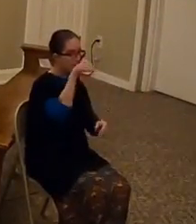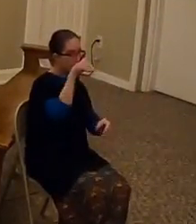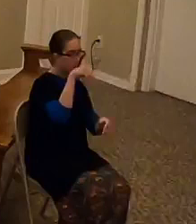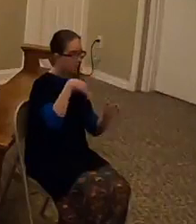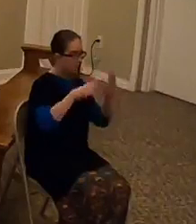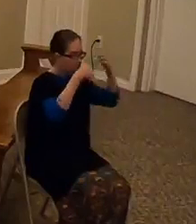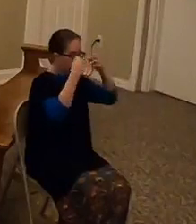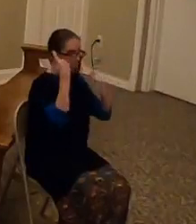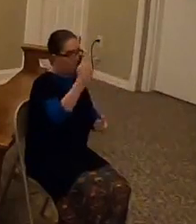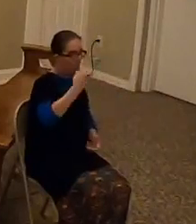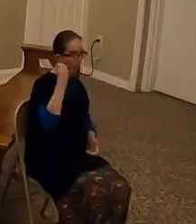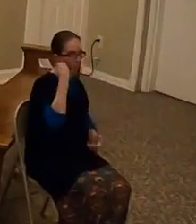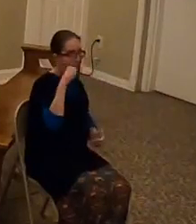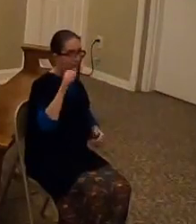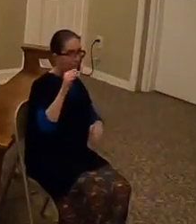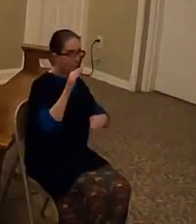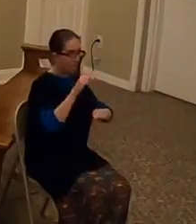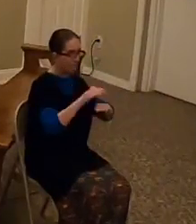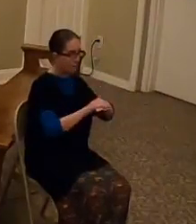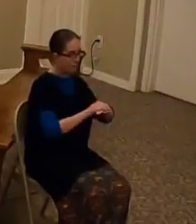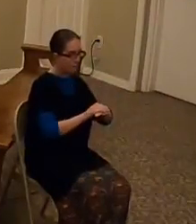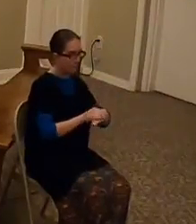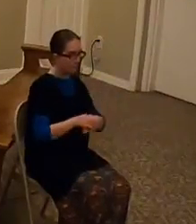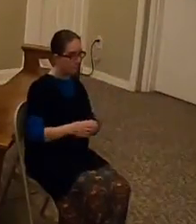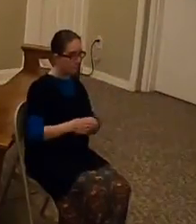But that's only the surface stuff.